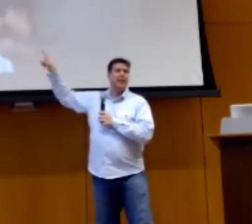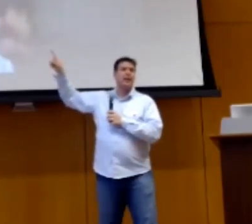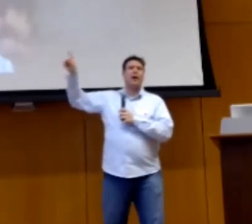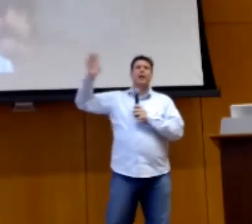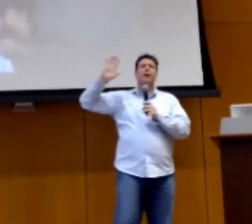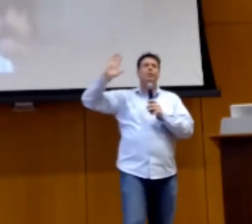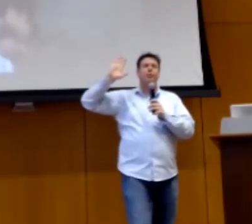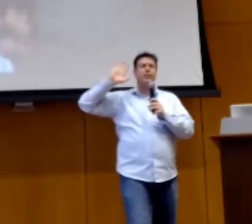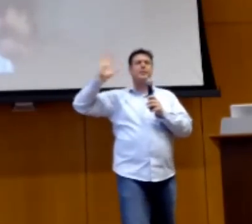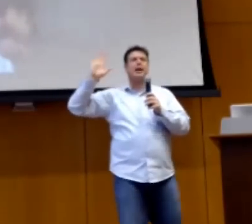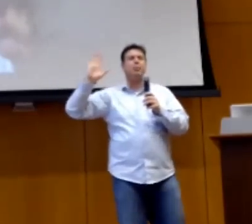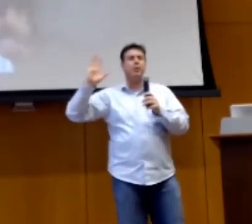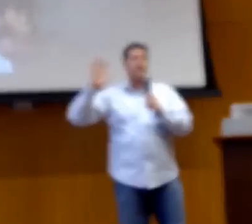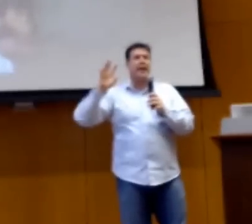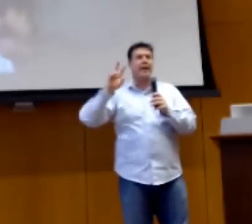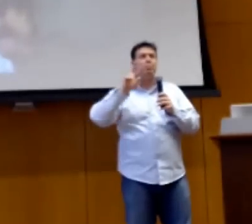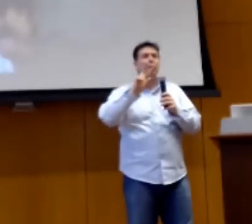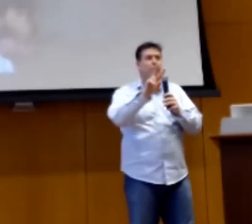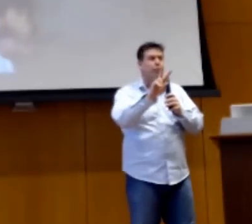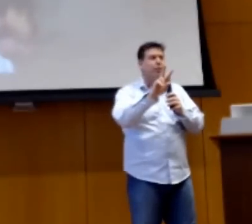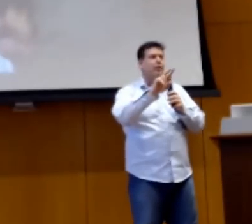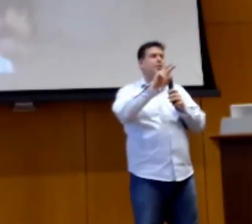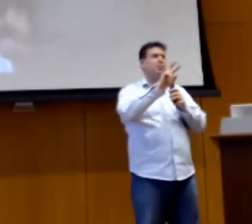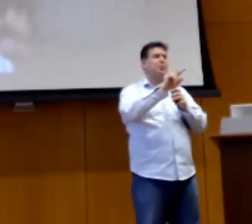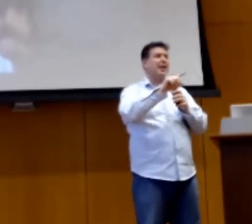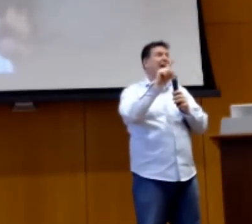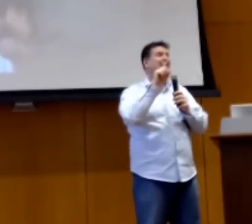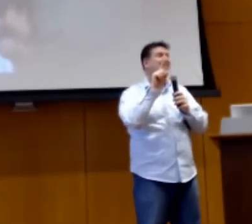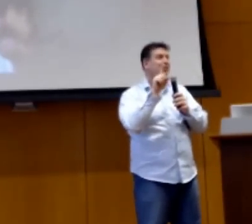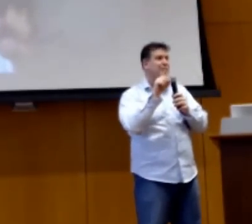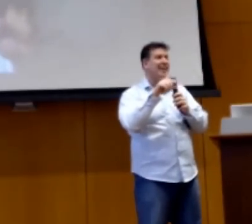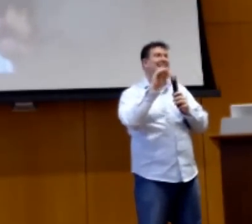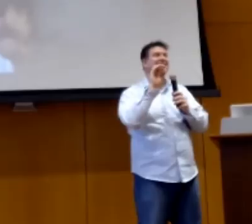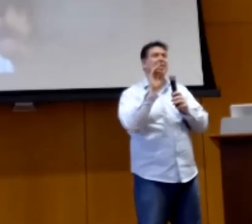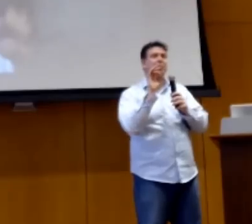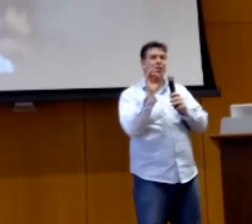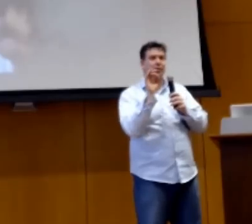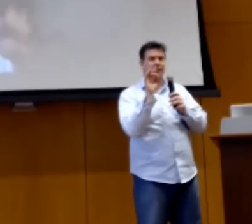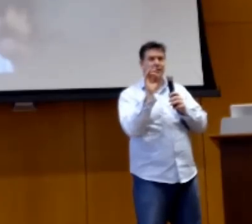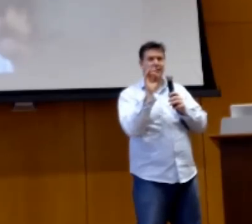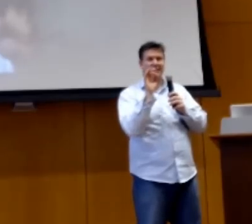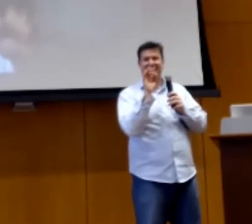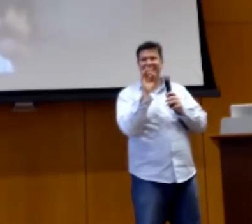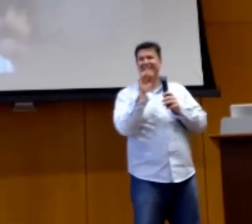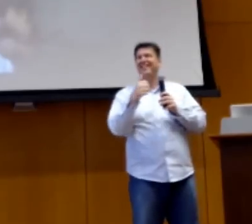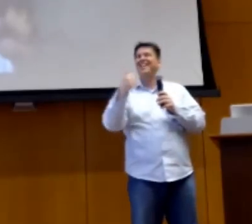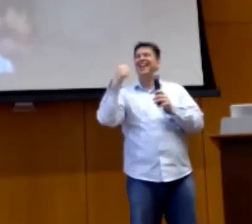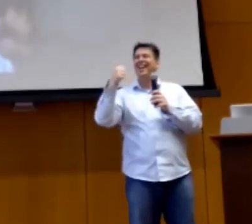I love this example because I get both the double Z and the single Z in the same word. Yay!